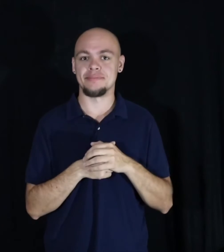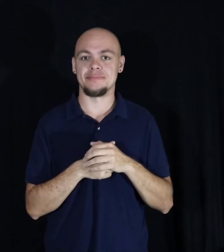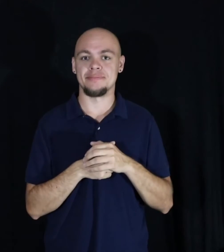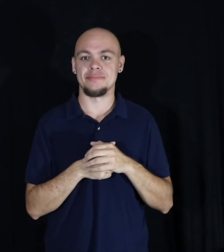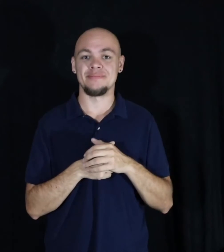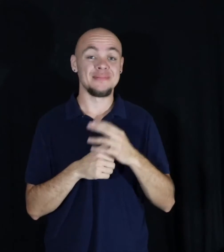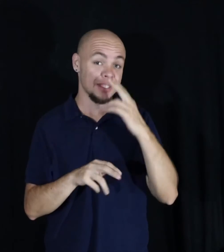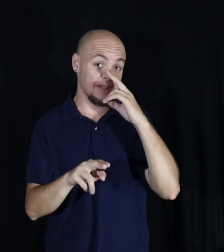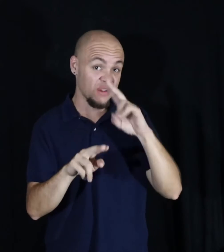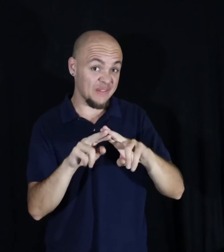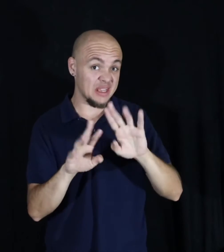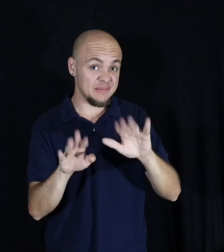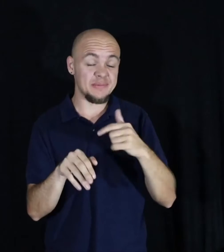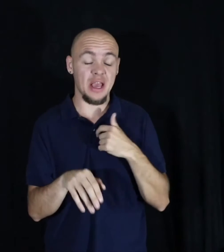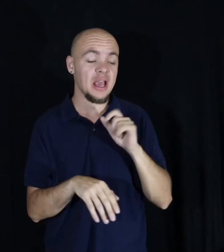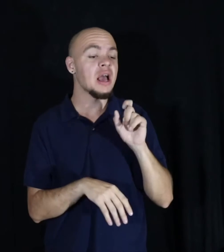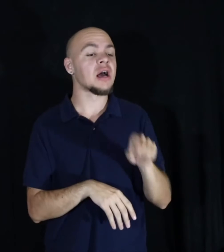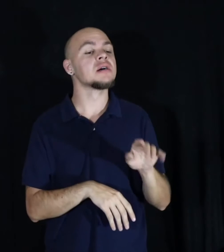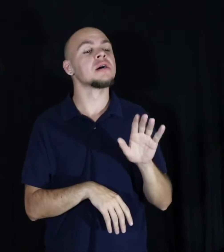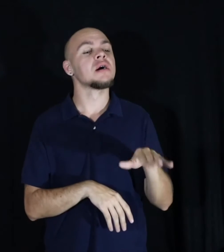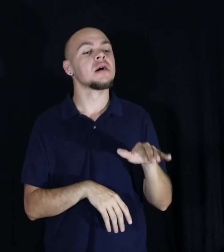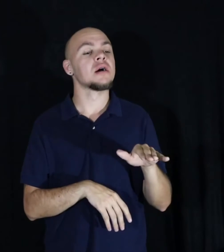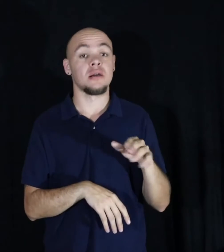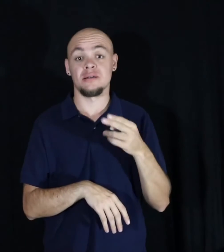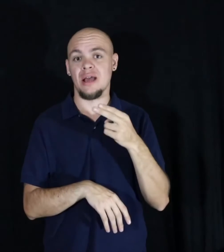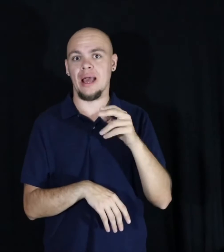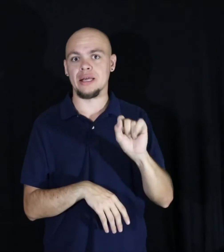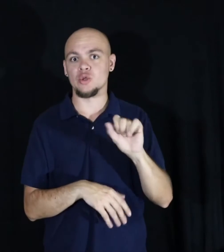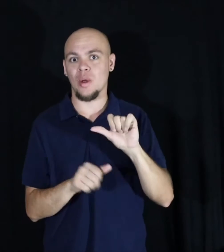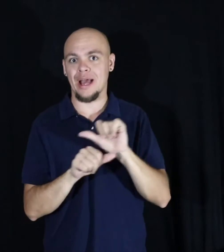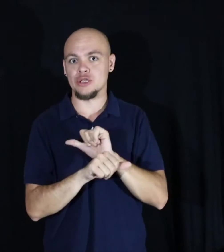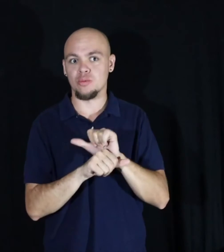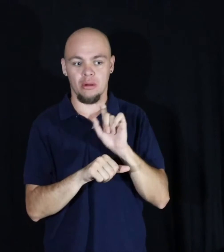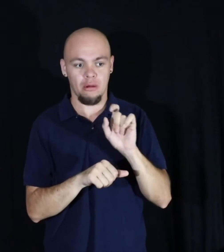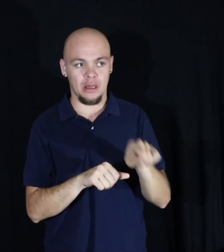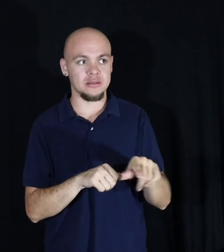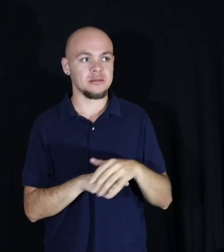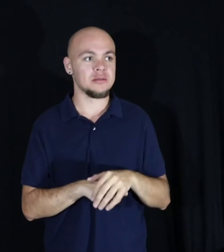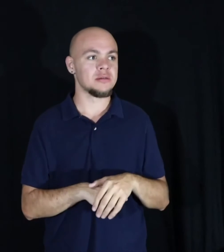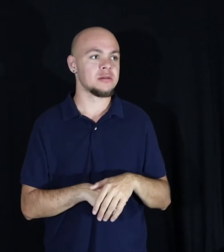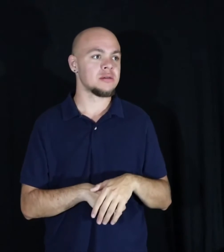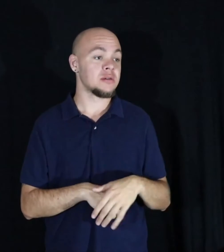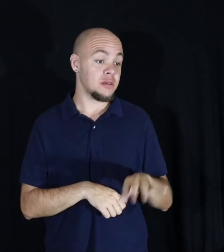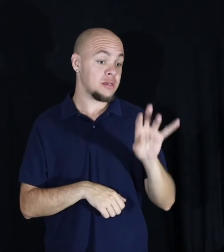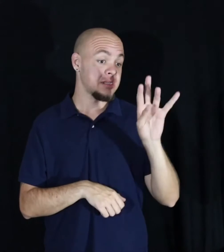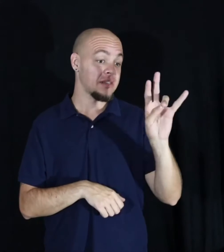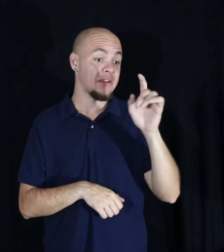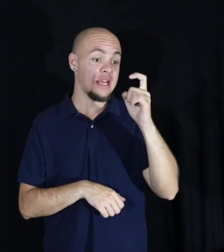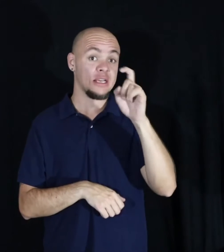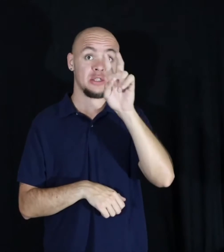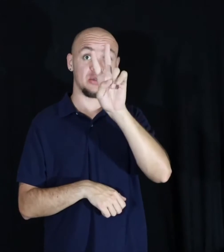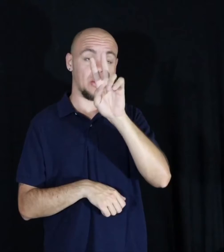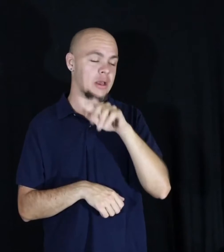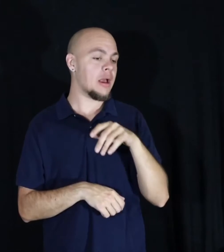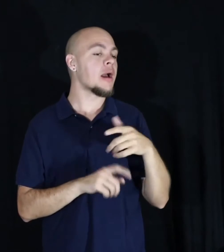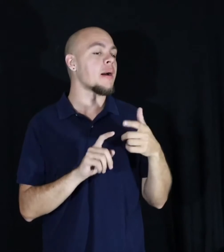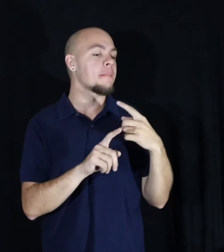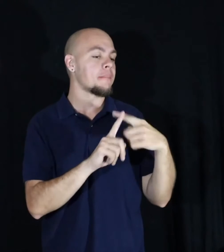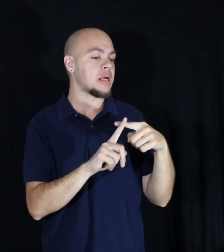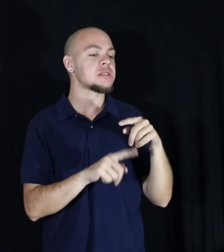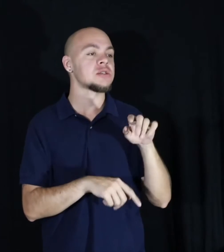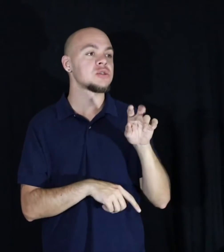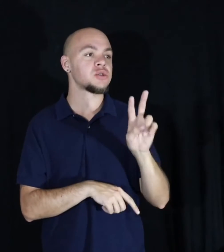Just for fun, I asked her a high school algebra question. What's 7x squared plus 2x